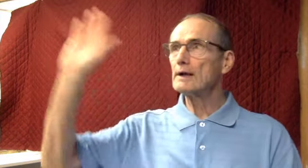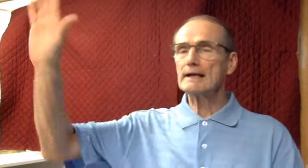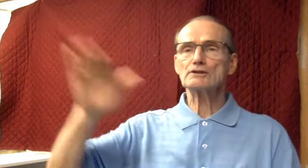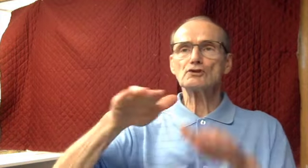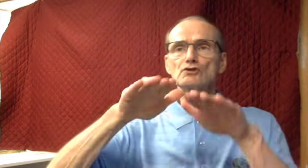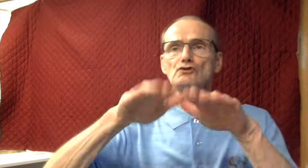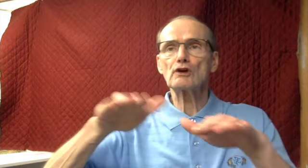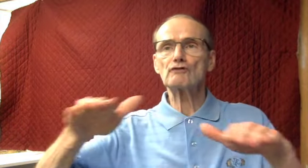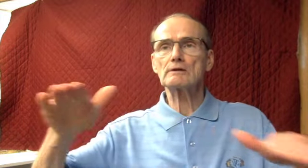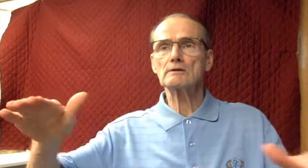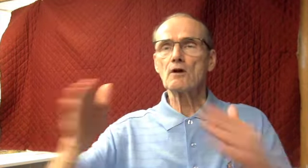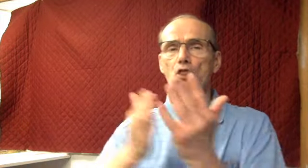through whom we cry,